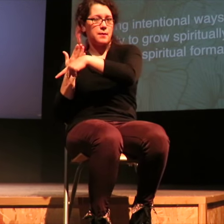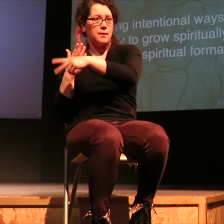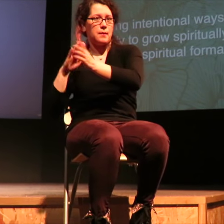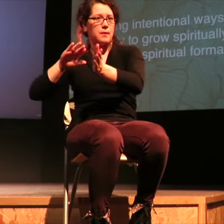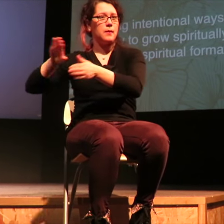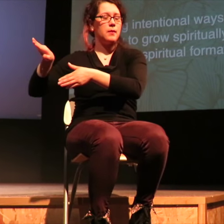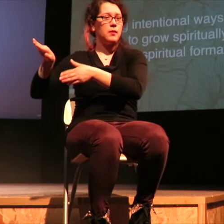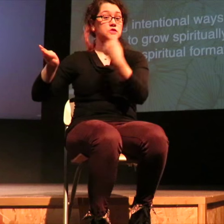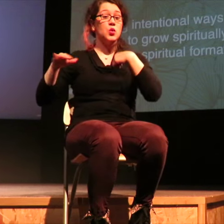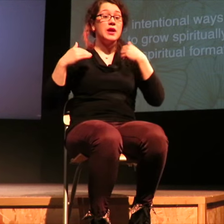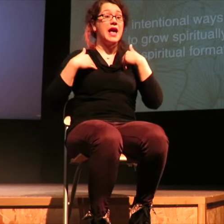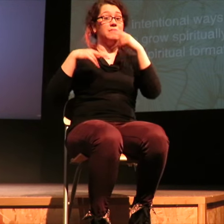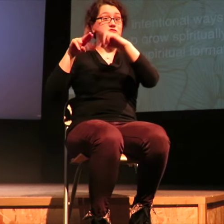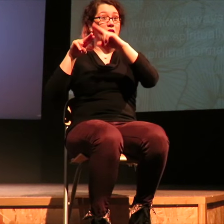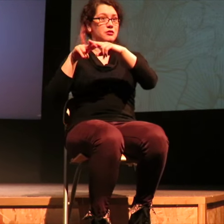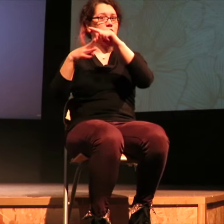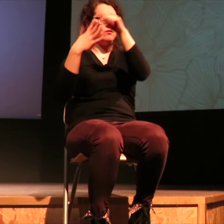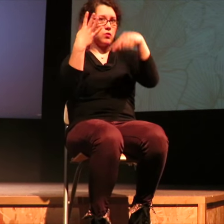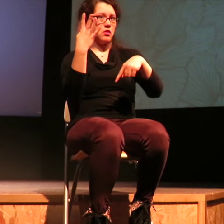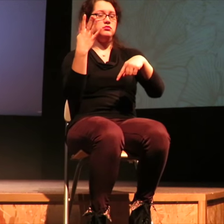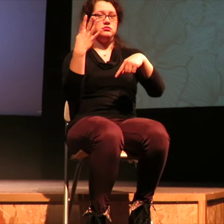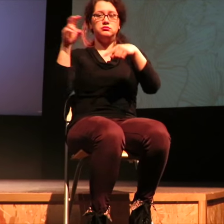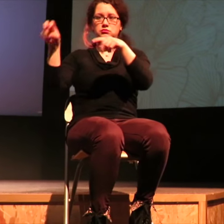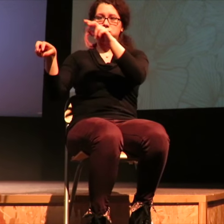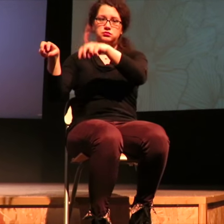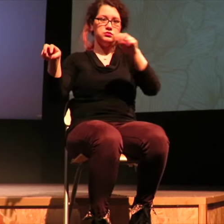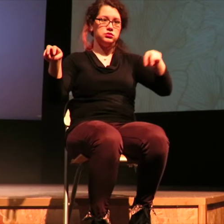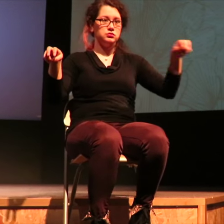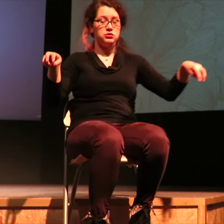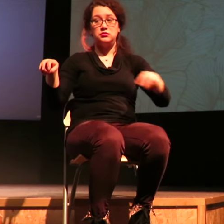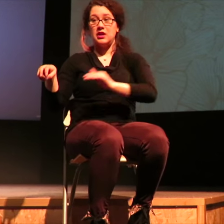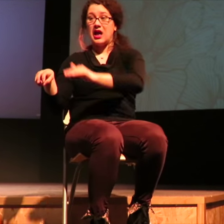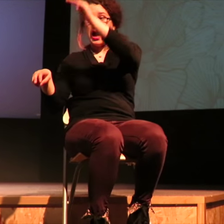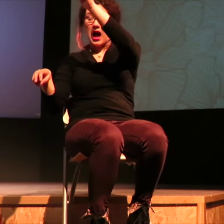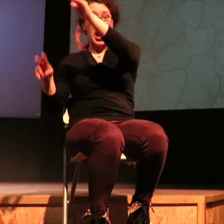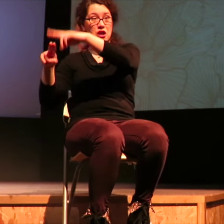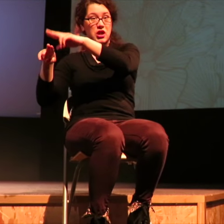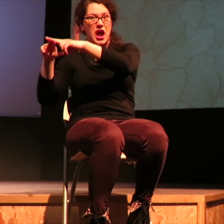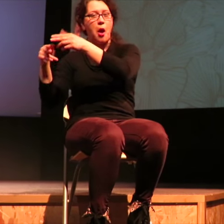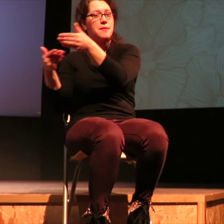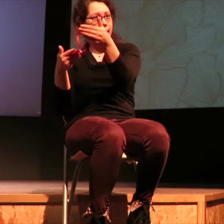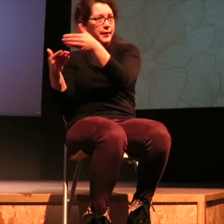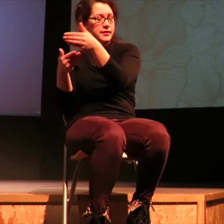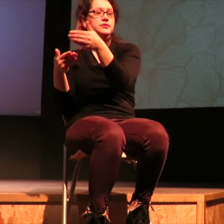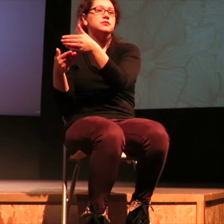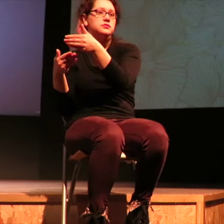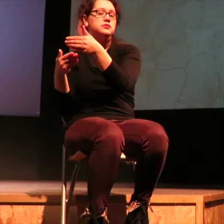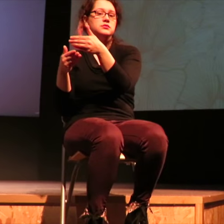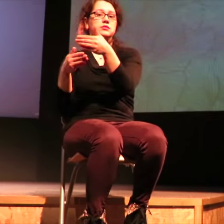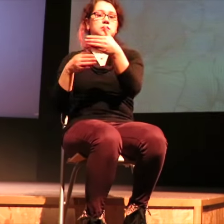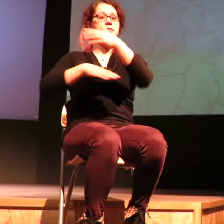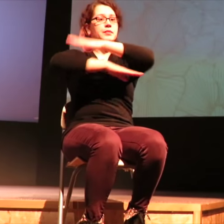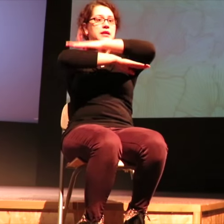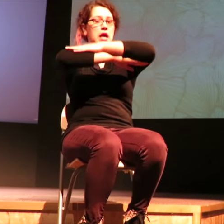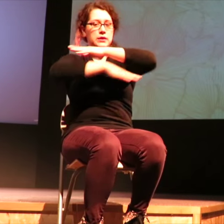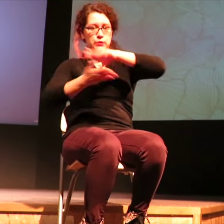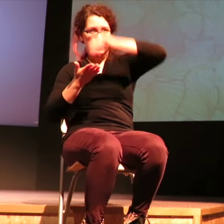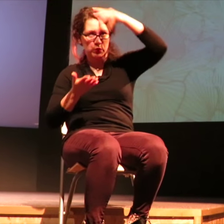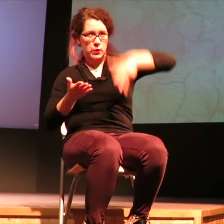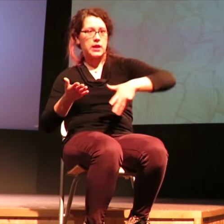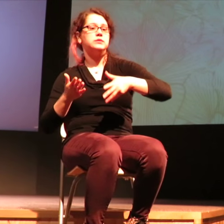a visual of different generations that are represented. You've got a high chair, which represents children or babies. You've got a desk, which represents